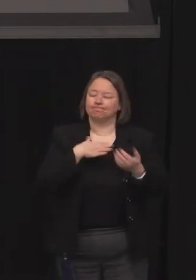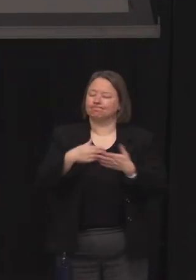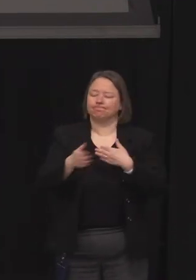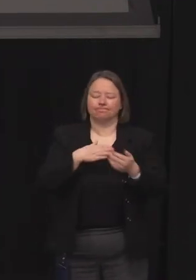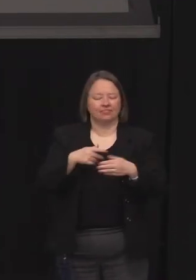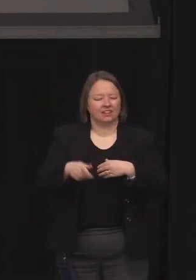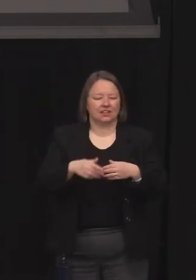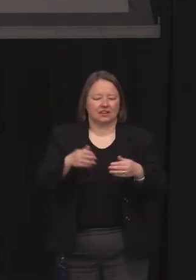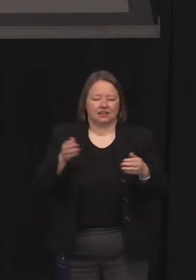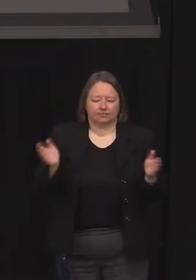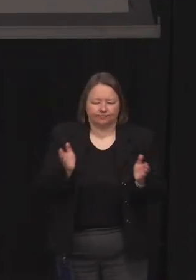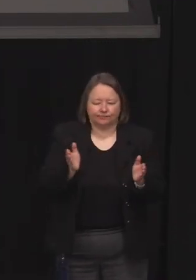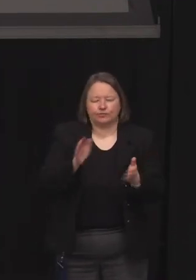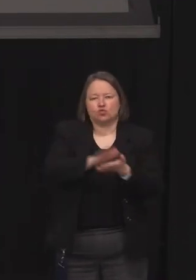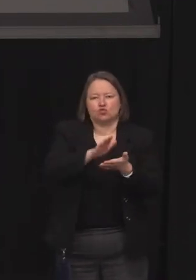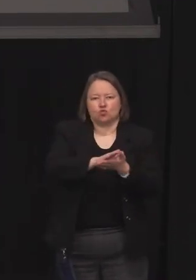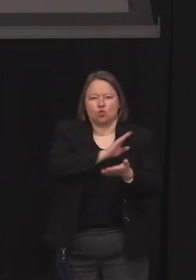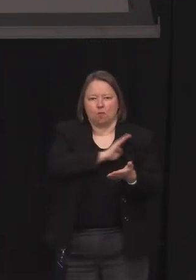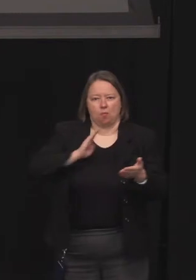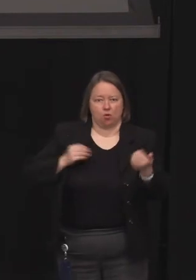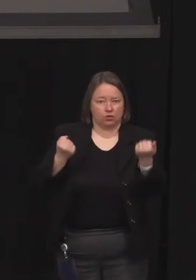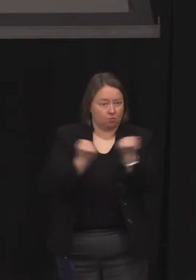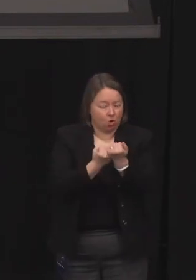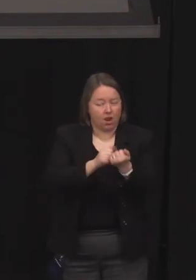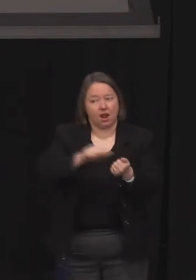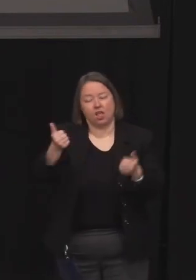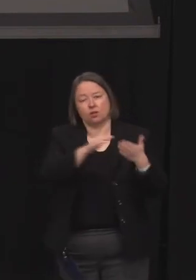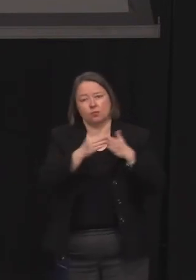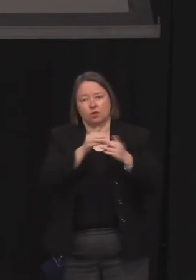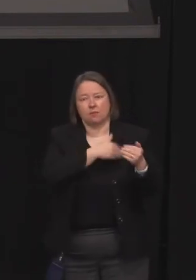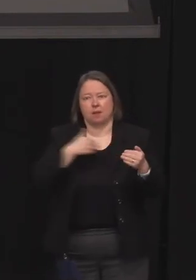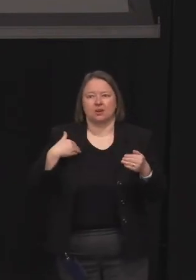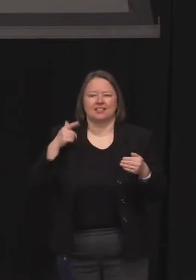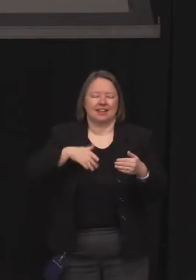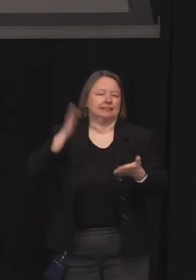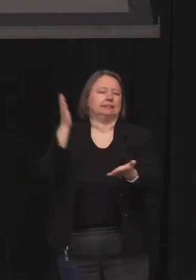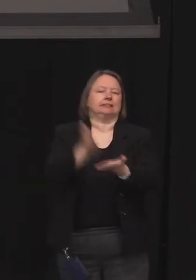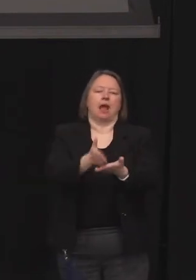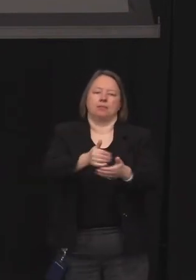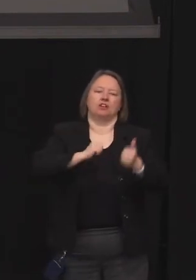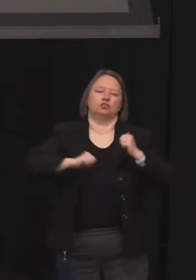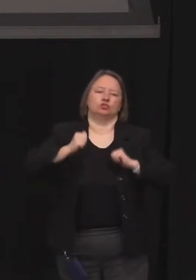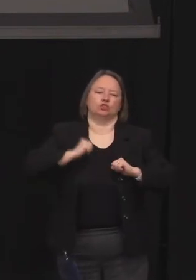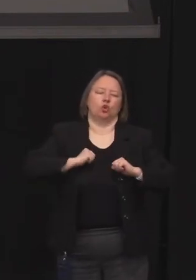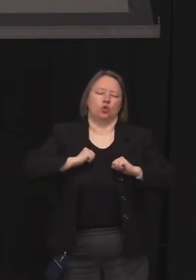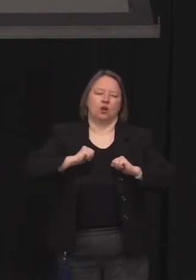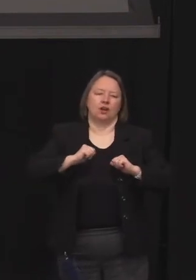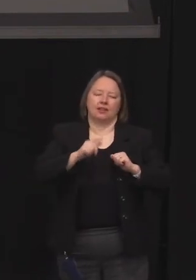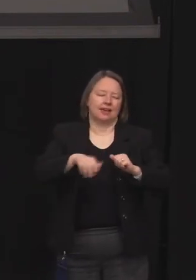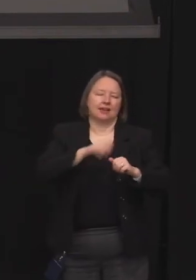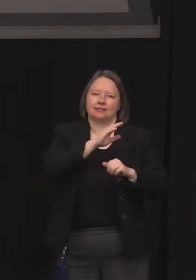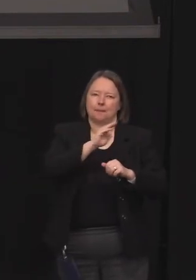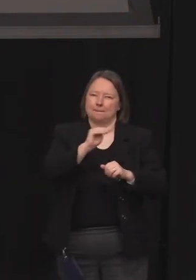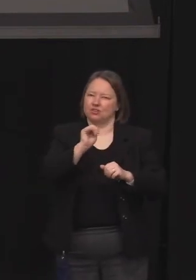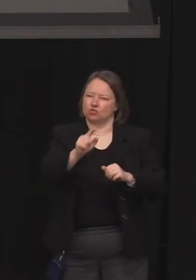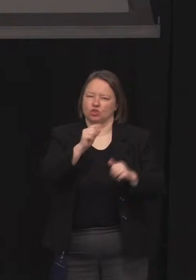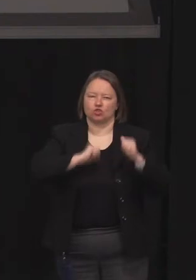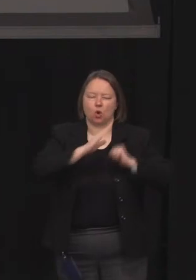of his new school board, other community members, stopped the show from happening, and prevented the minstrel shows from happening ever